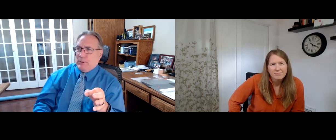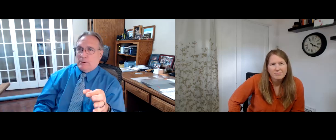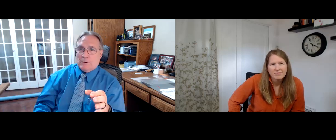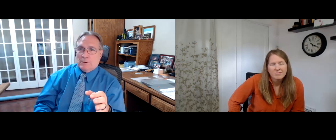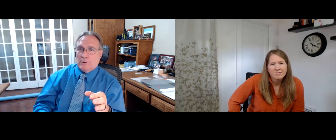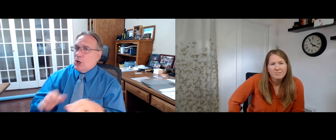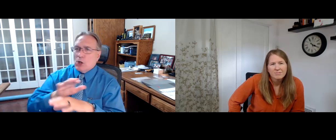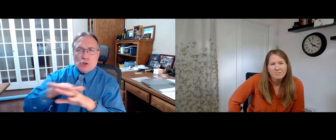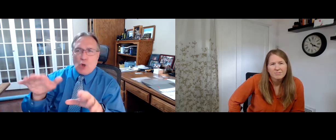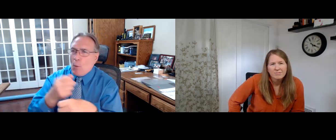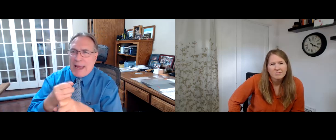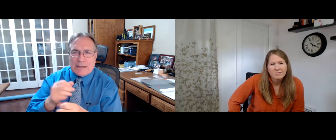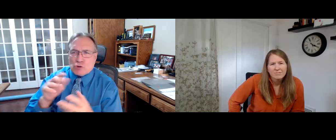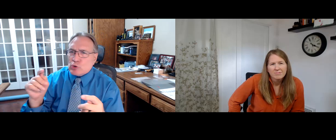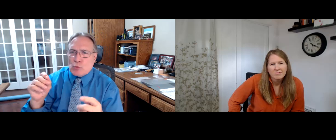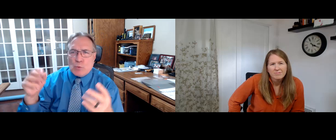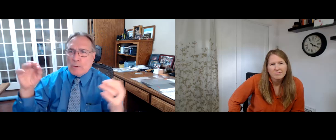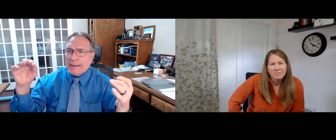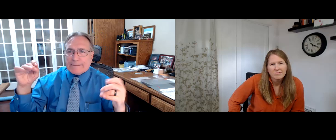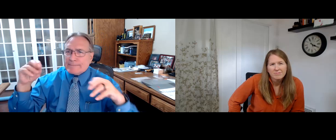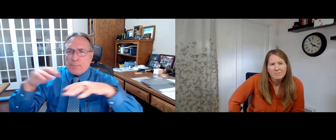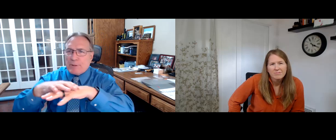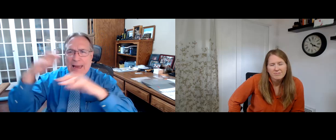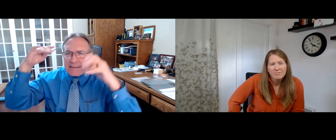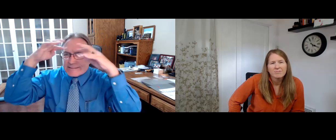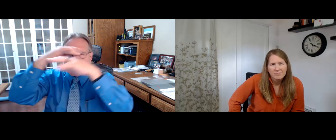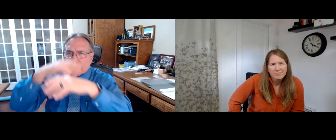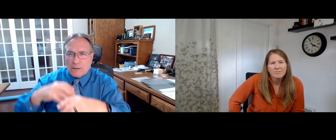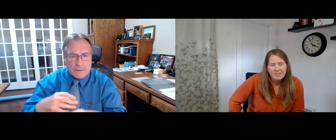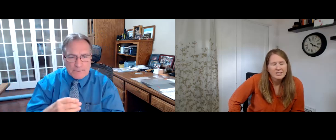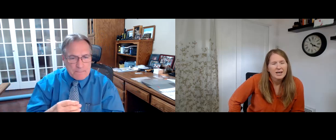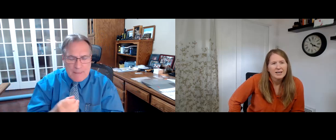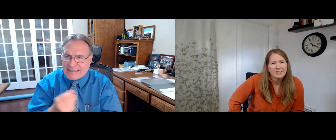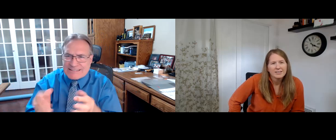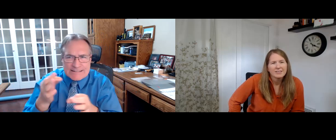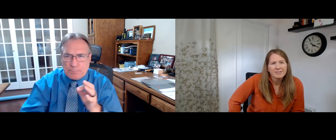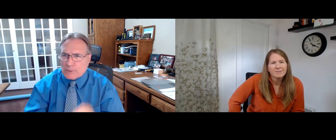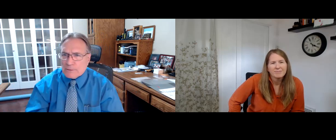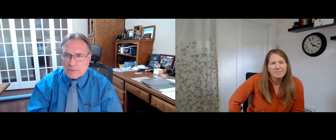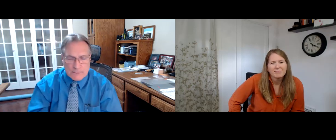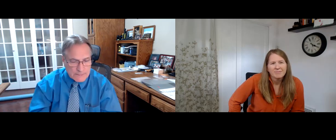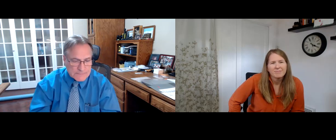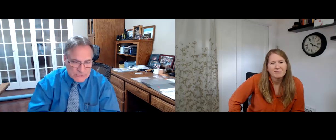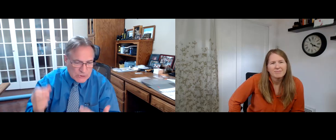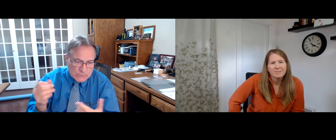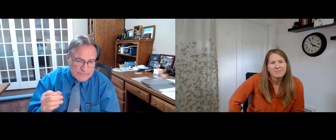Simple. Don't make it too complex. Make it simple. So